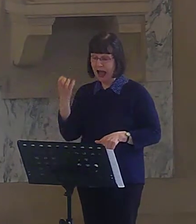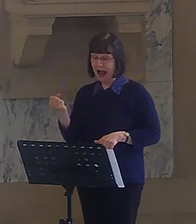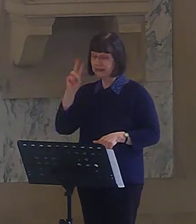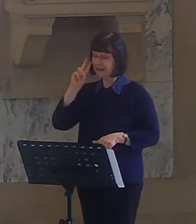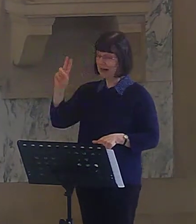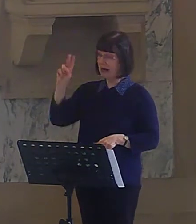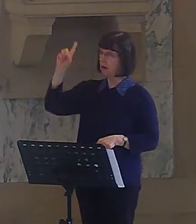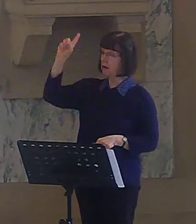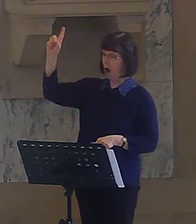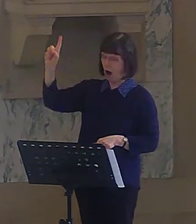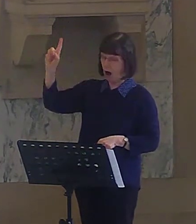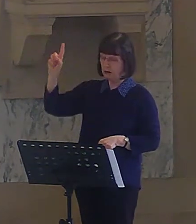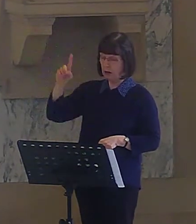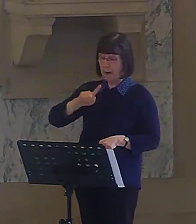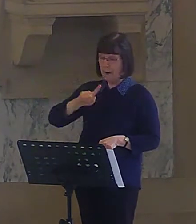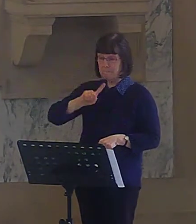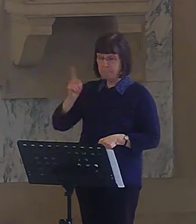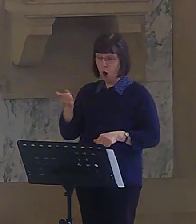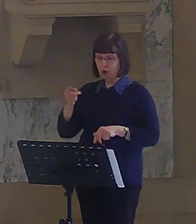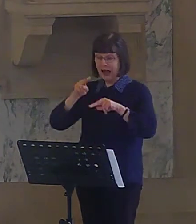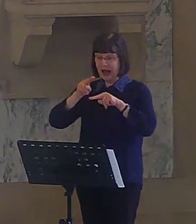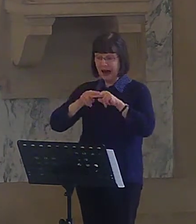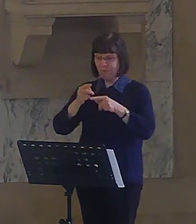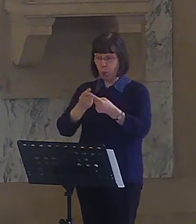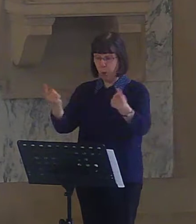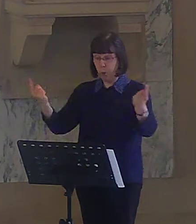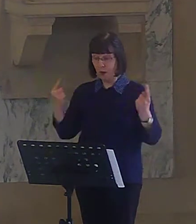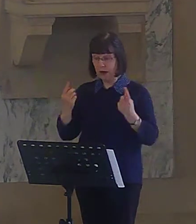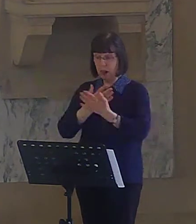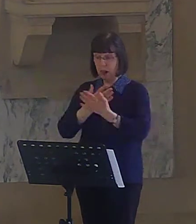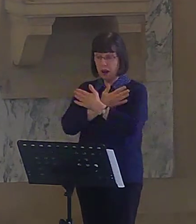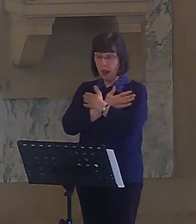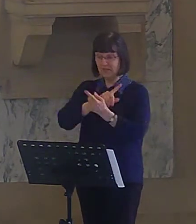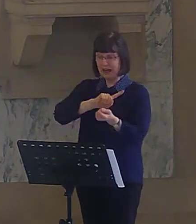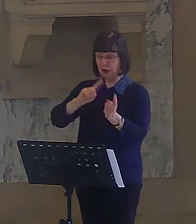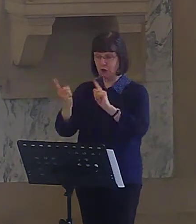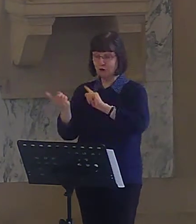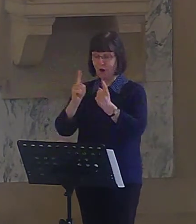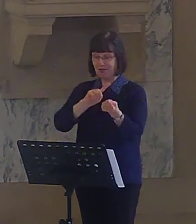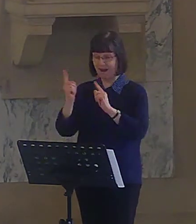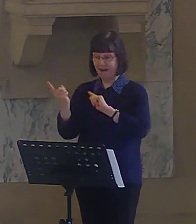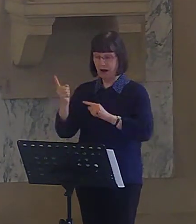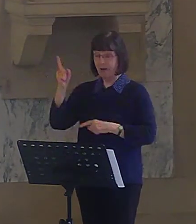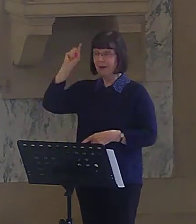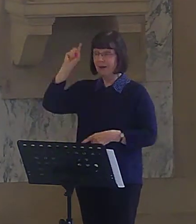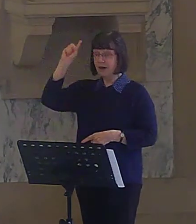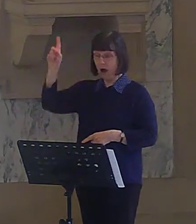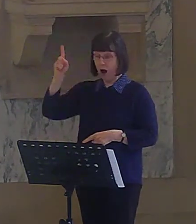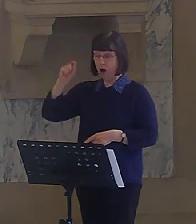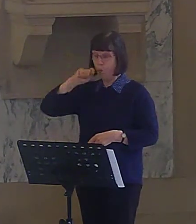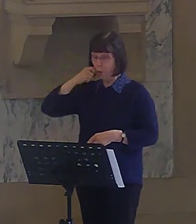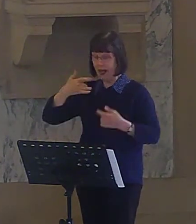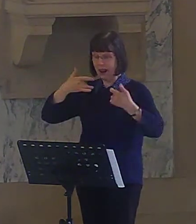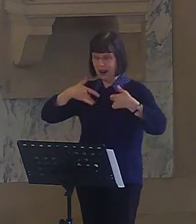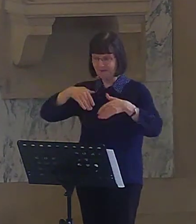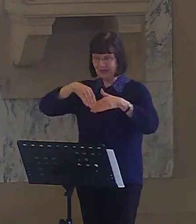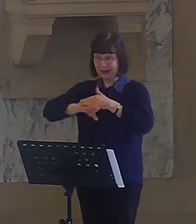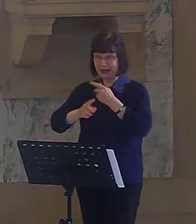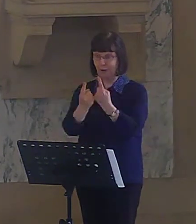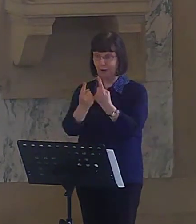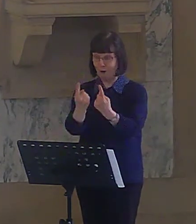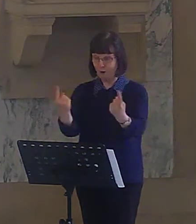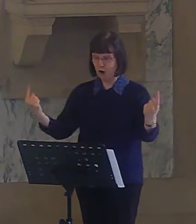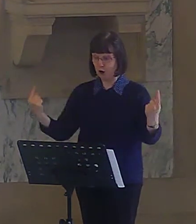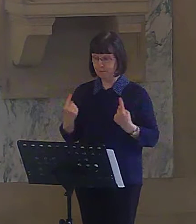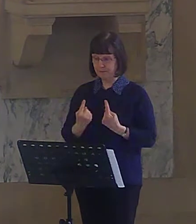No person has seen God, but if we love each other, God will live in us,